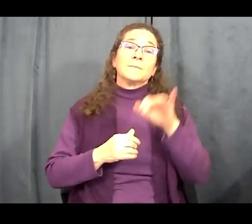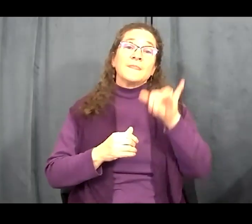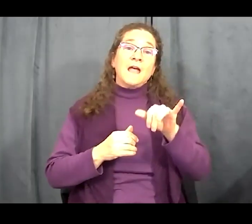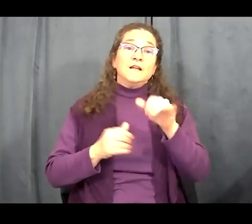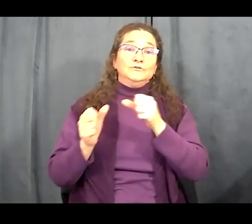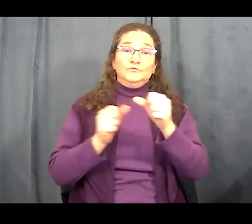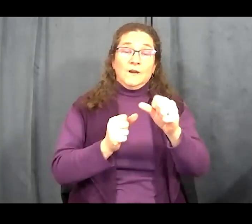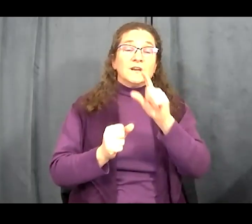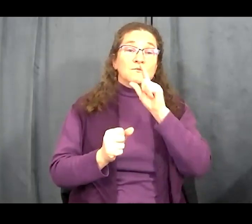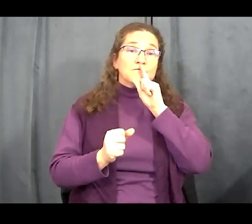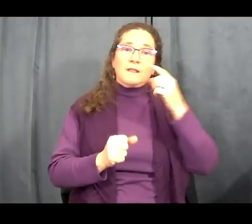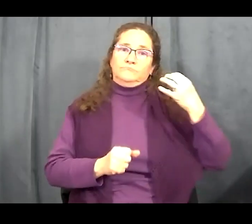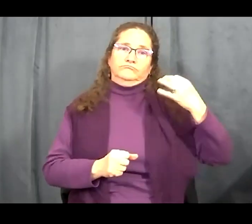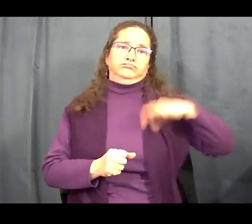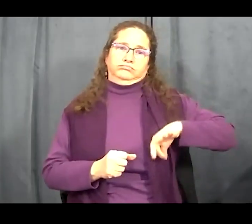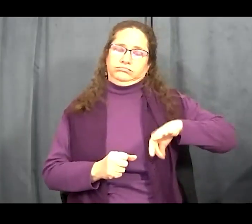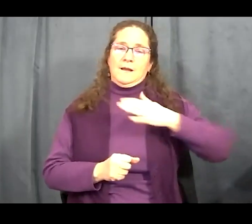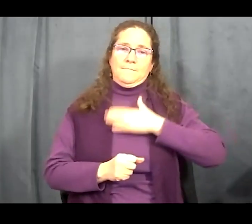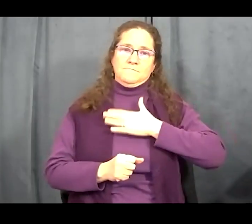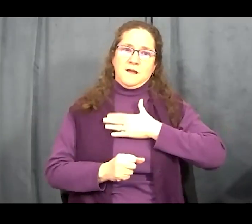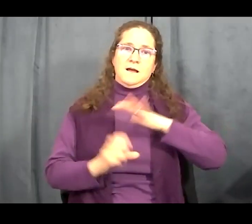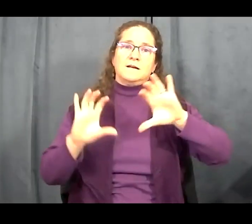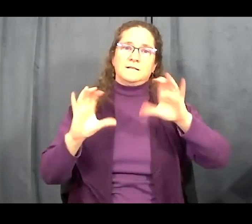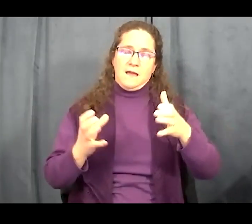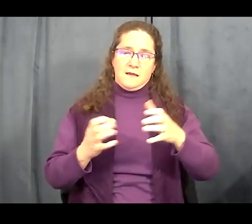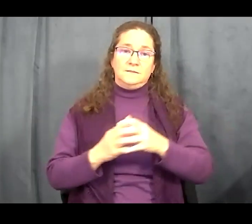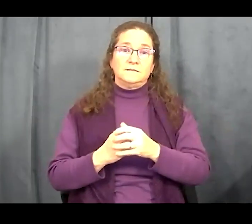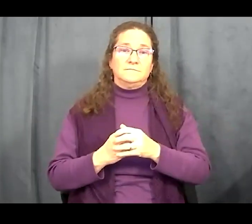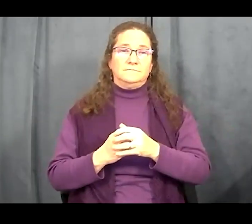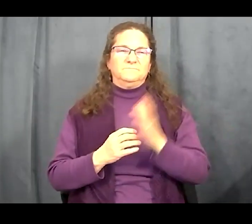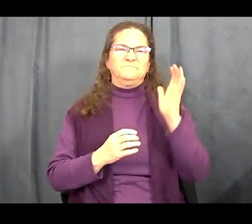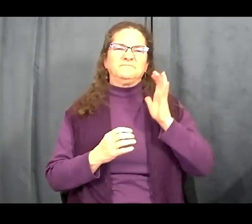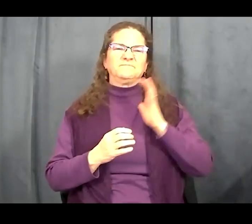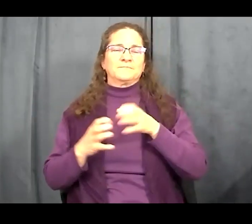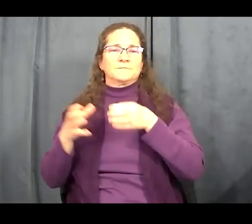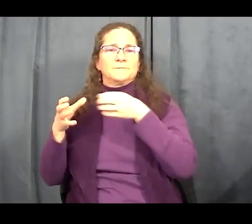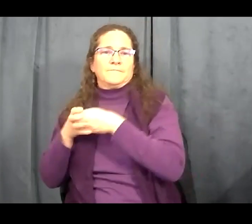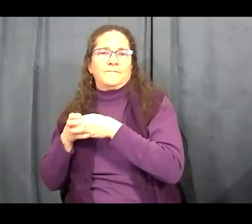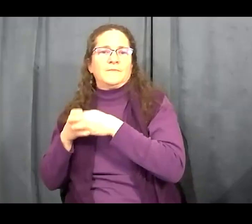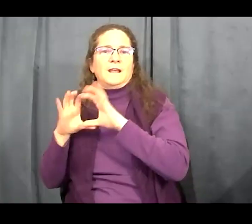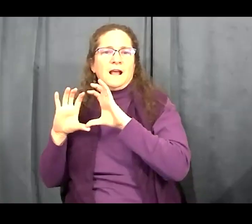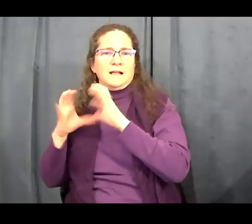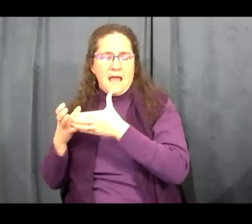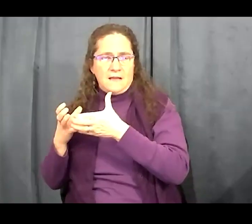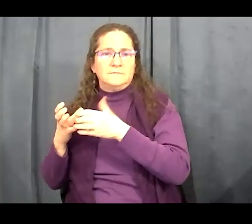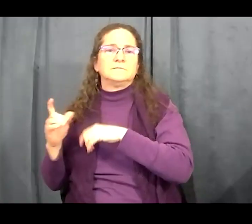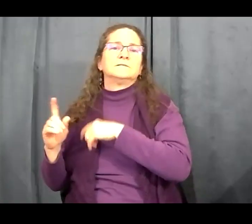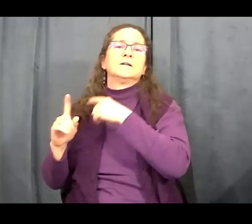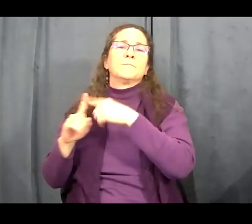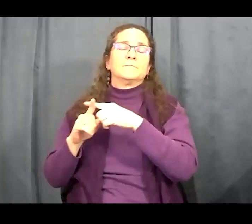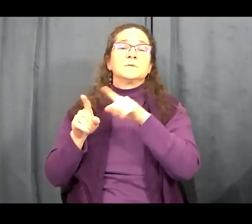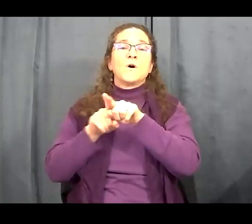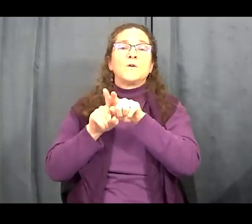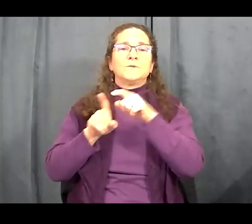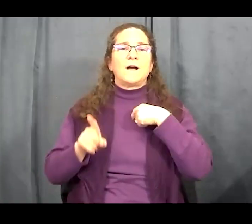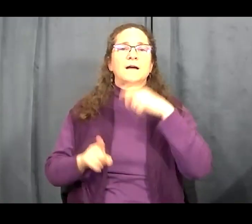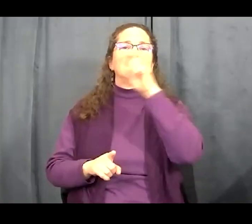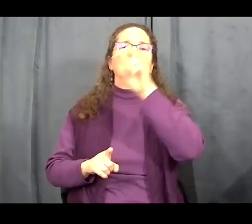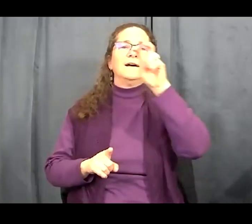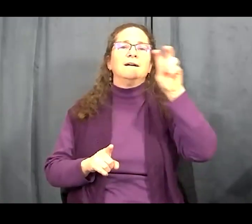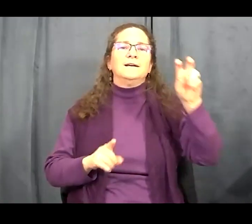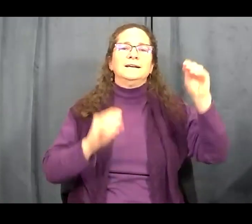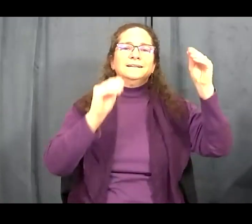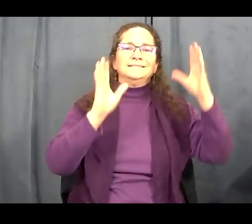found really helpful in my classroom when I had a self-contained classroom, and also when I've been on the road as an itinerant teacher working with students